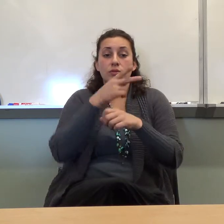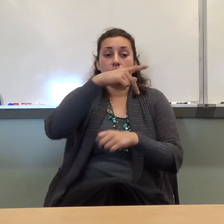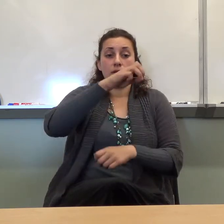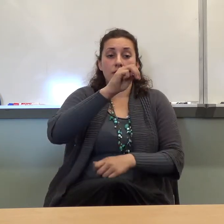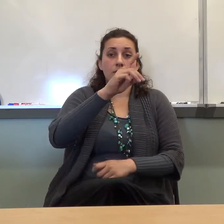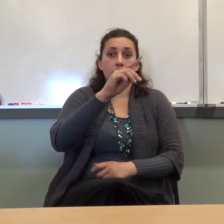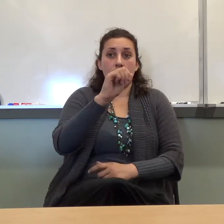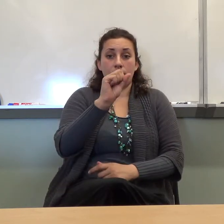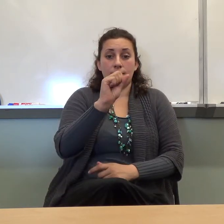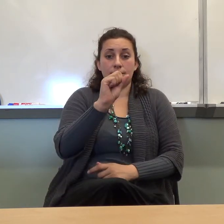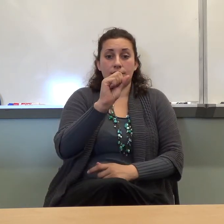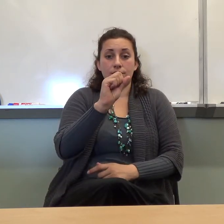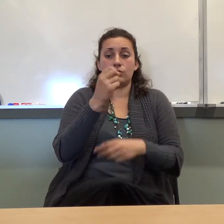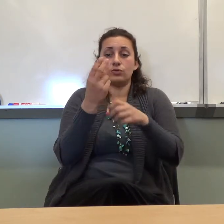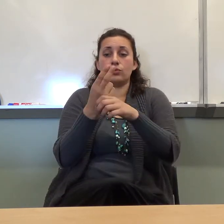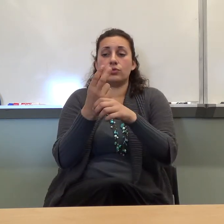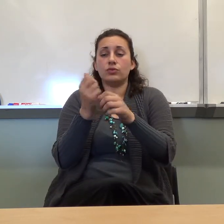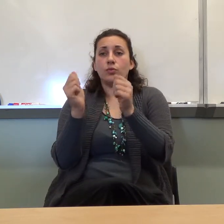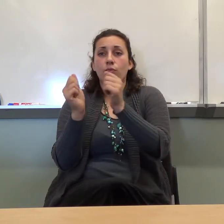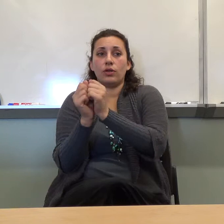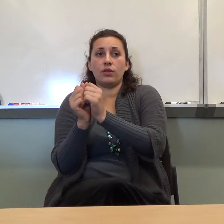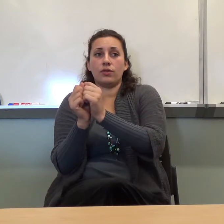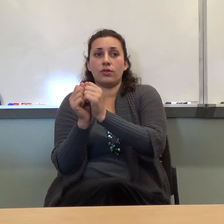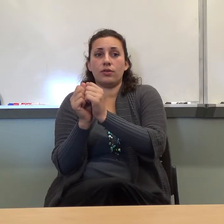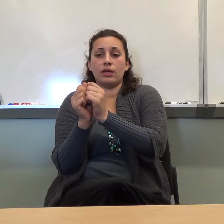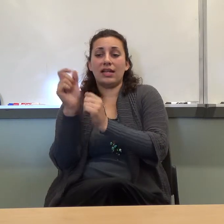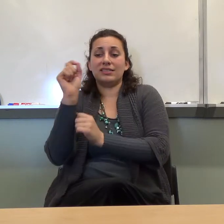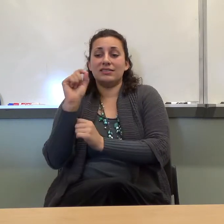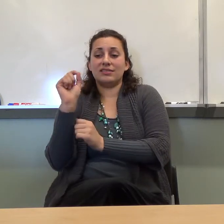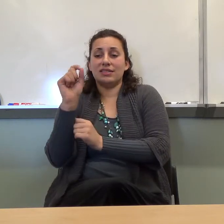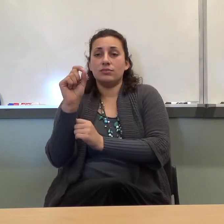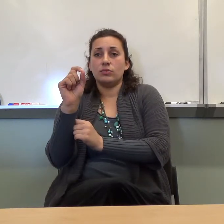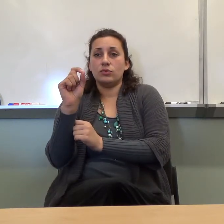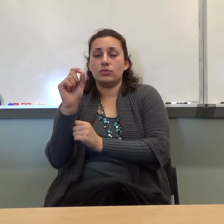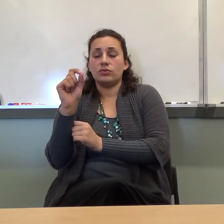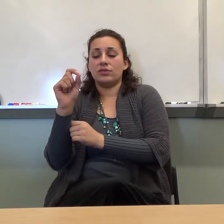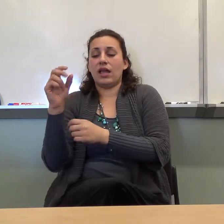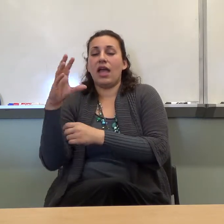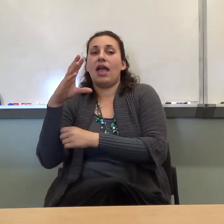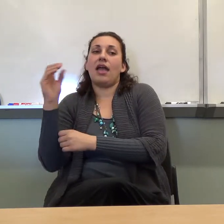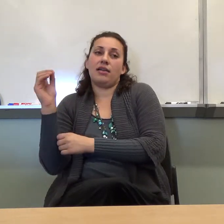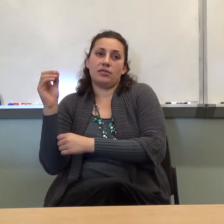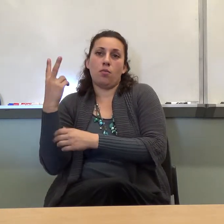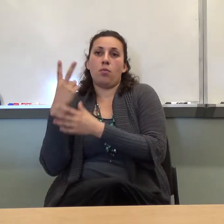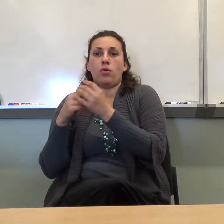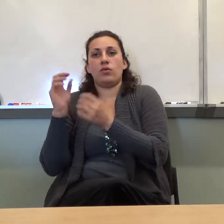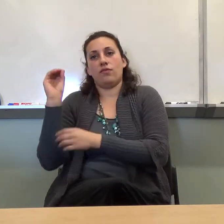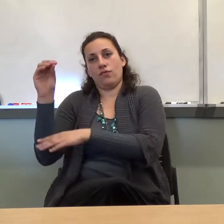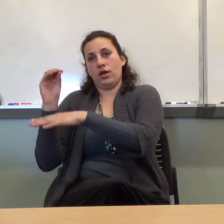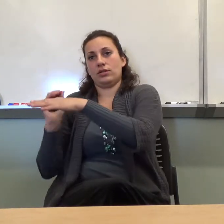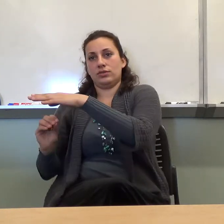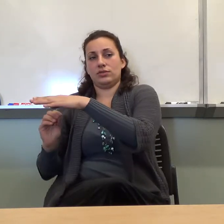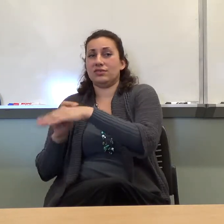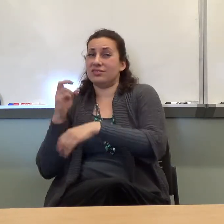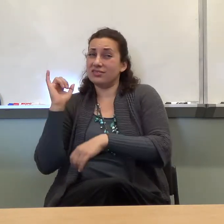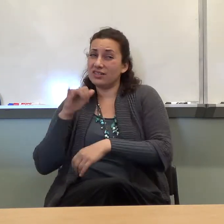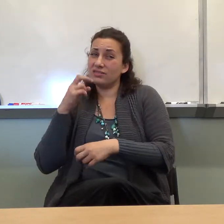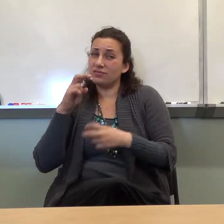used with combinations of decimals and fractions. And strangely enough, that is a very tricky area.